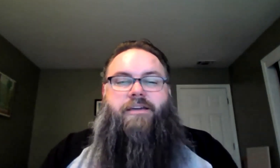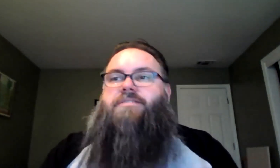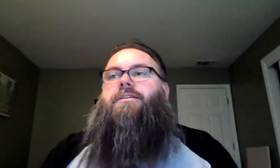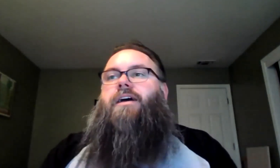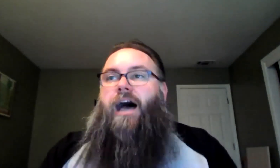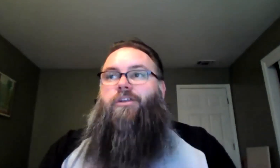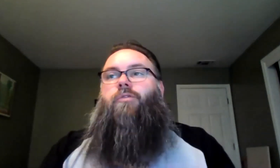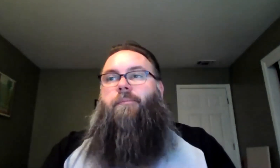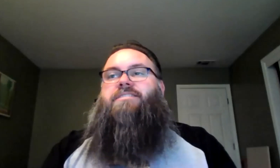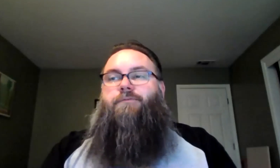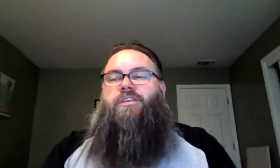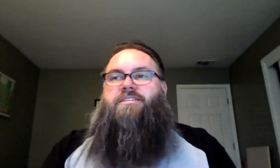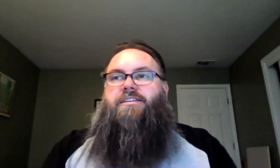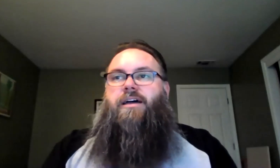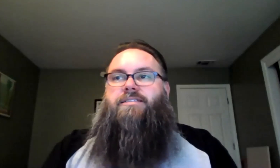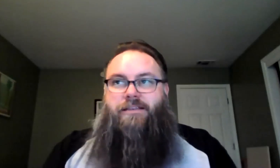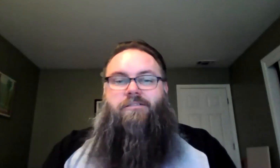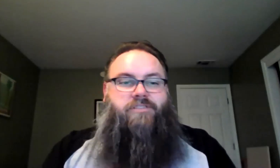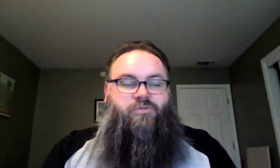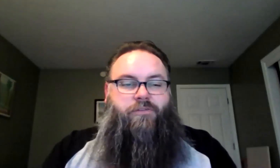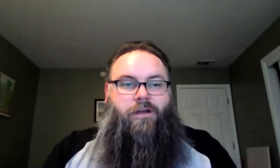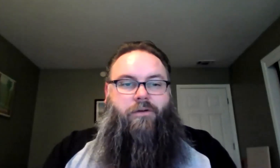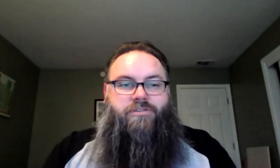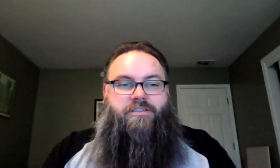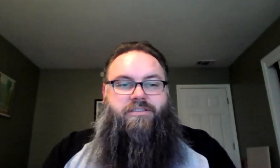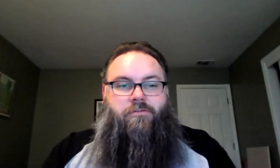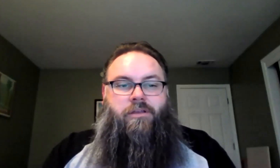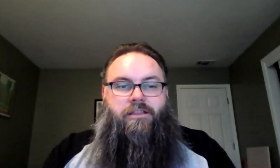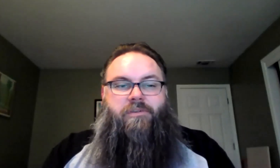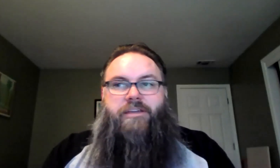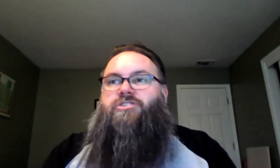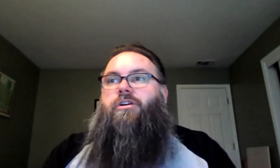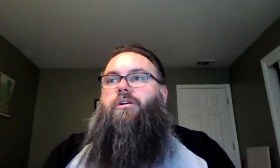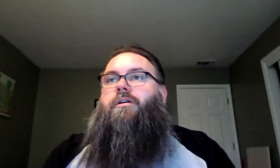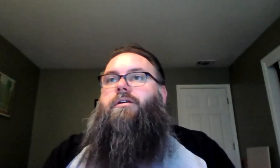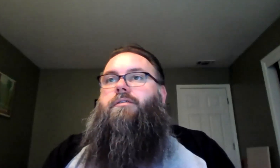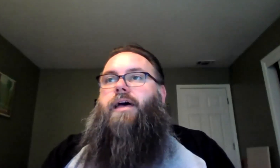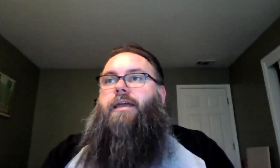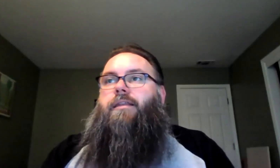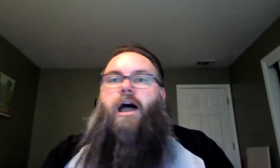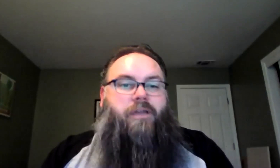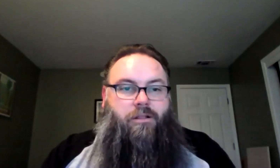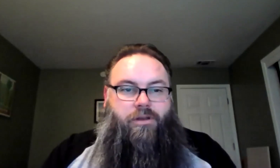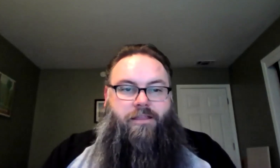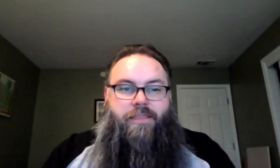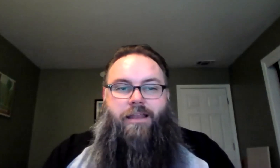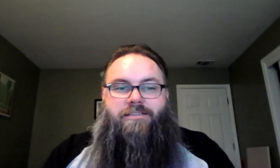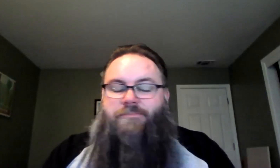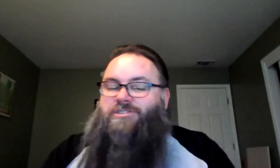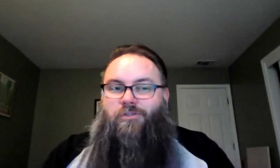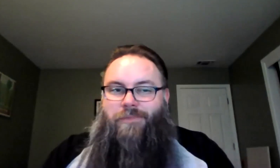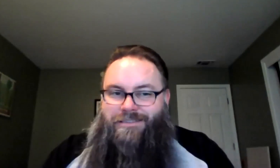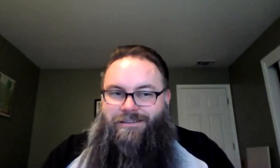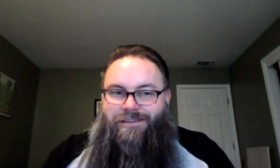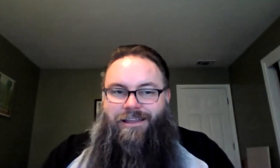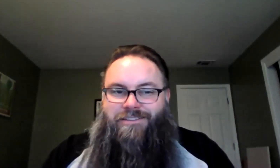about it, because I know when I'm asking for things to get done, it's getting done within 24 hours. And so let me make sure that I'm included in that, because